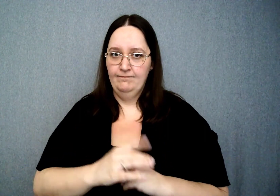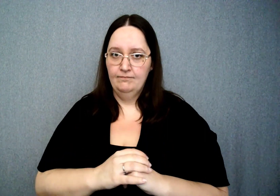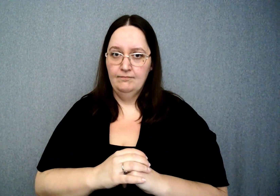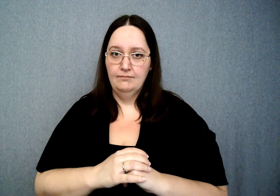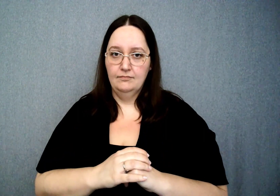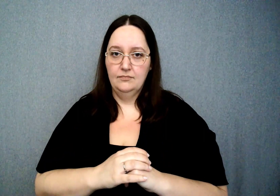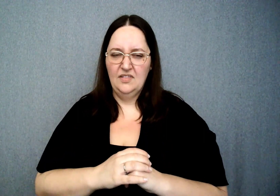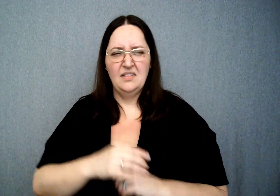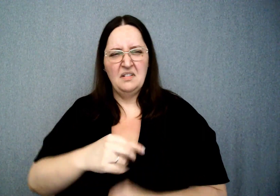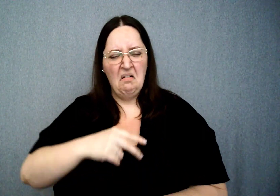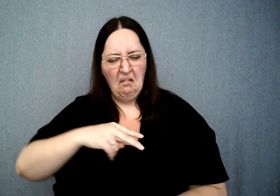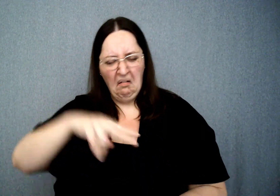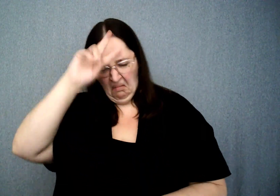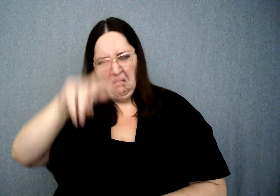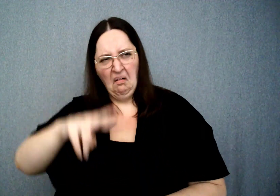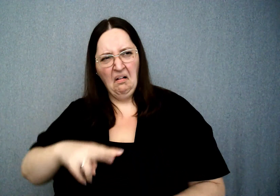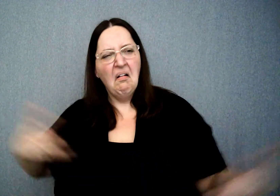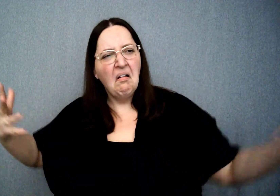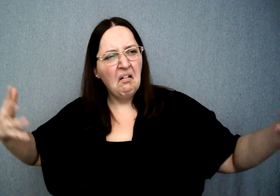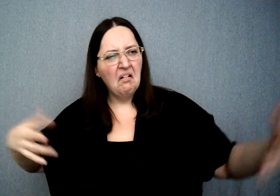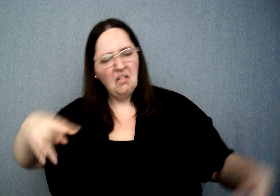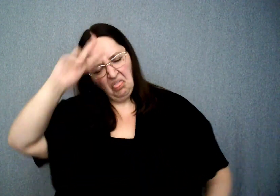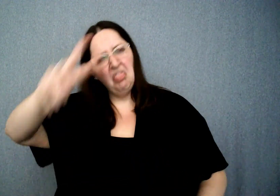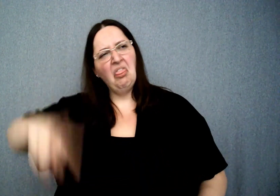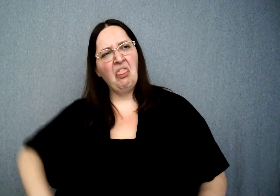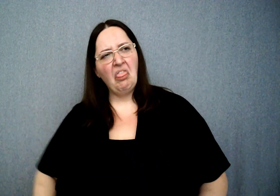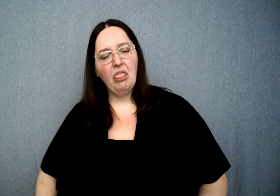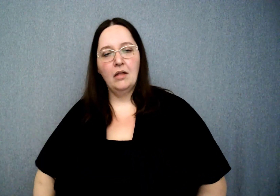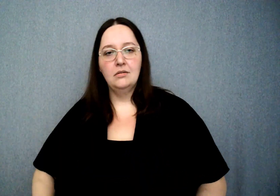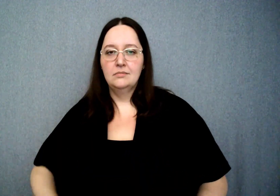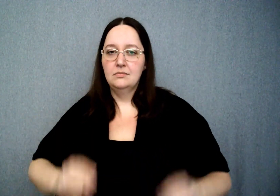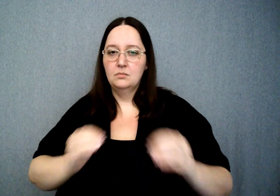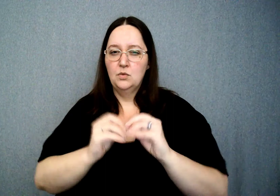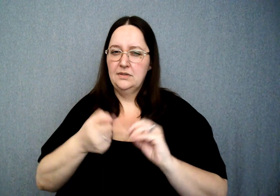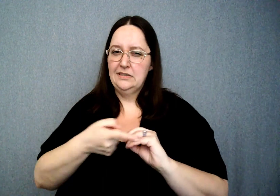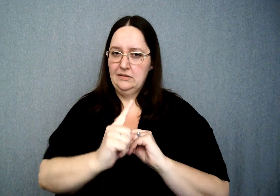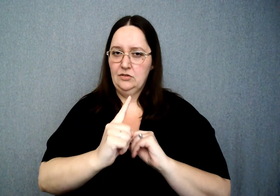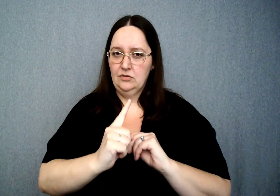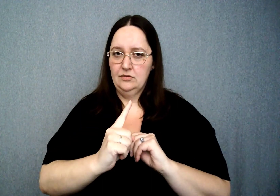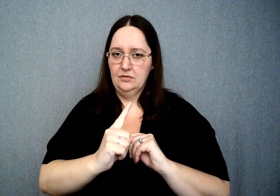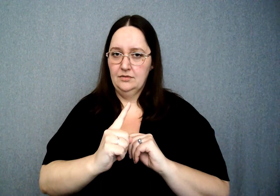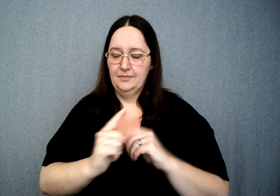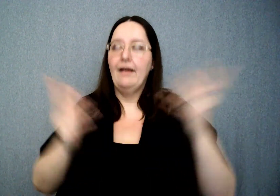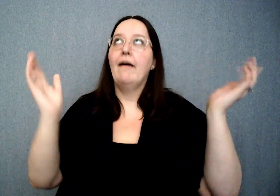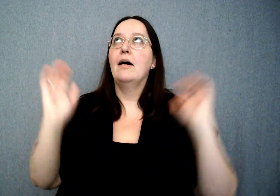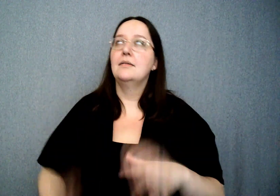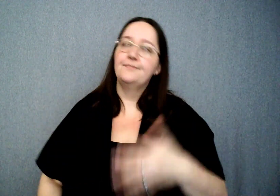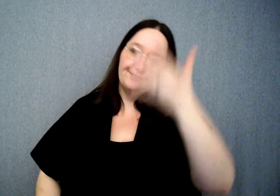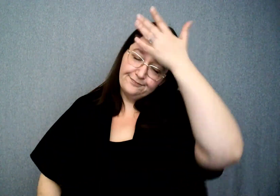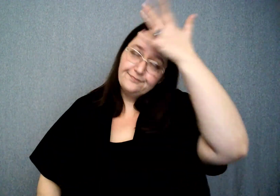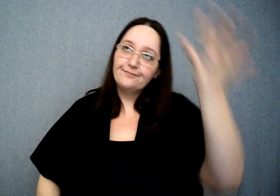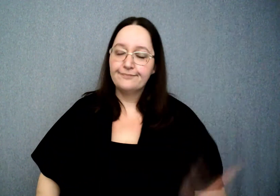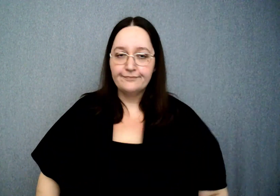That's more offensive. You are so stupid. What is wrong with you? That's offensive.